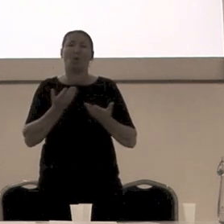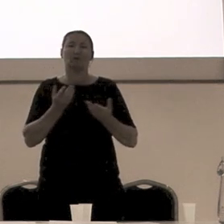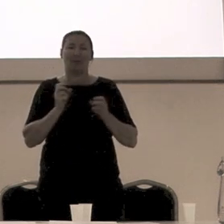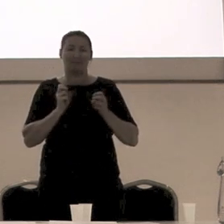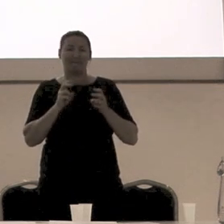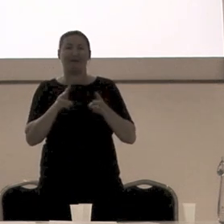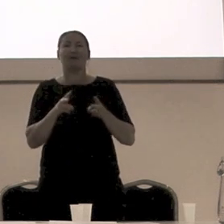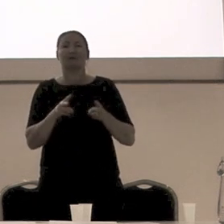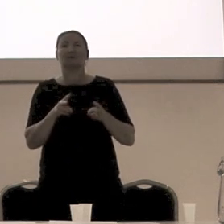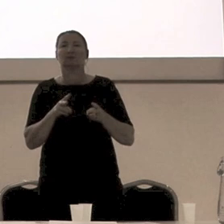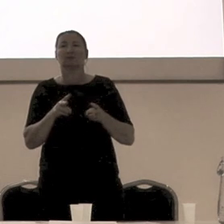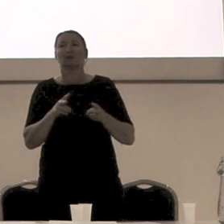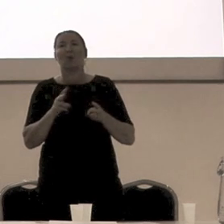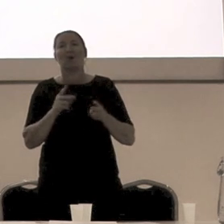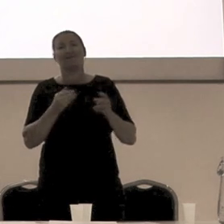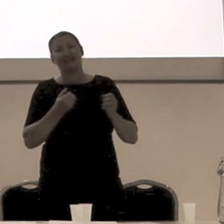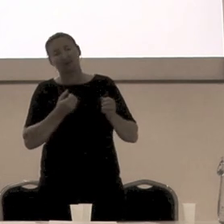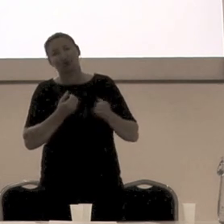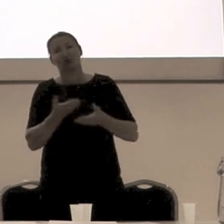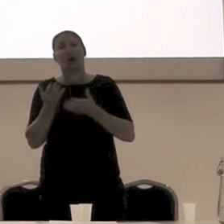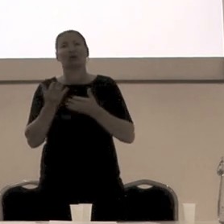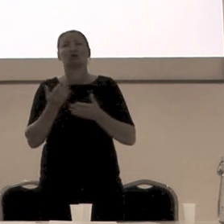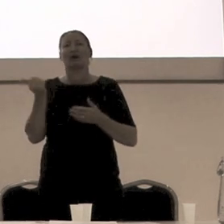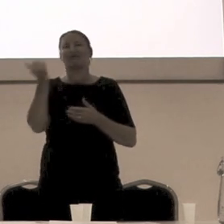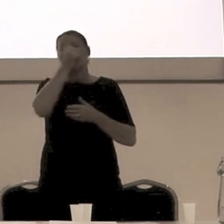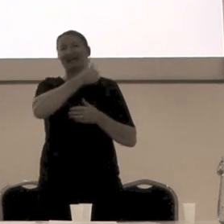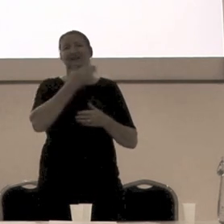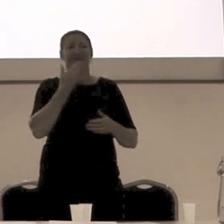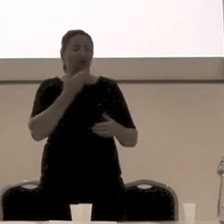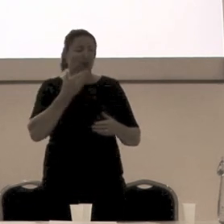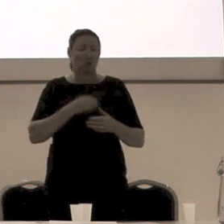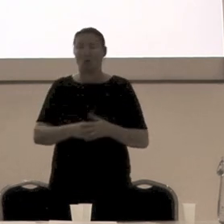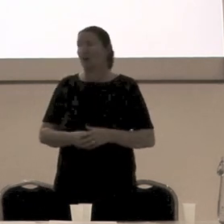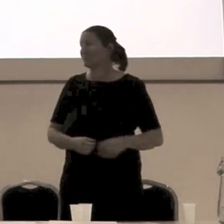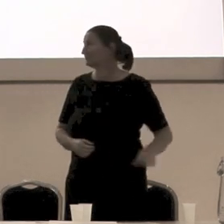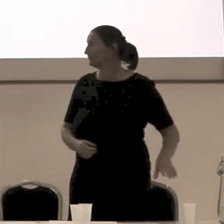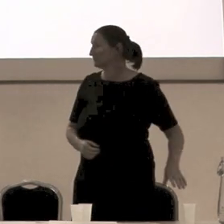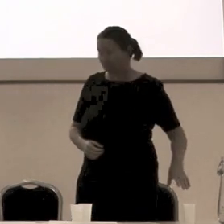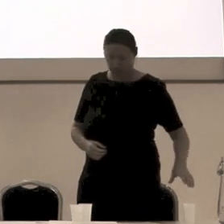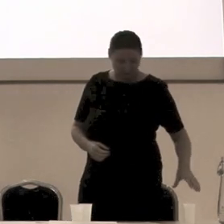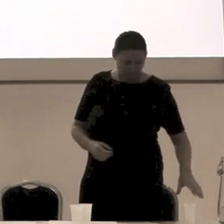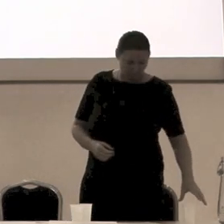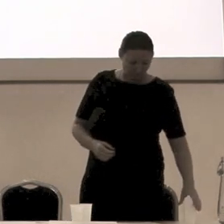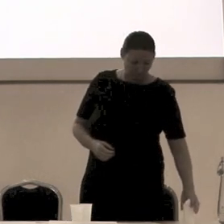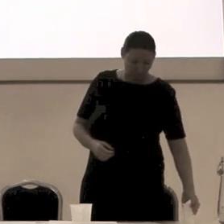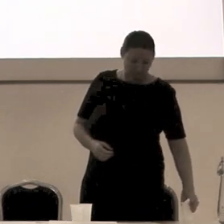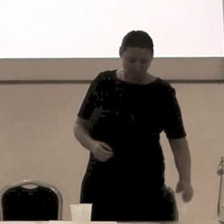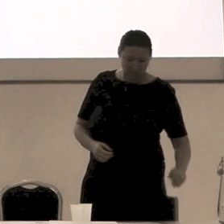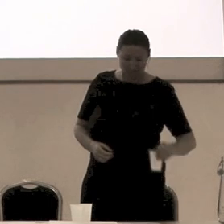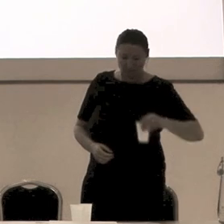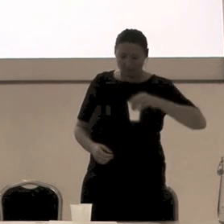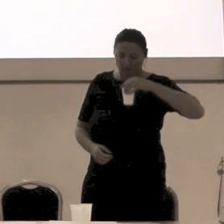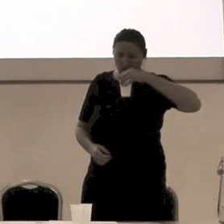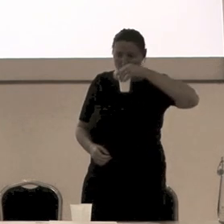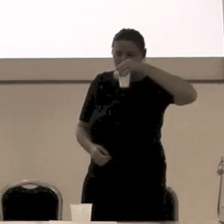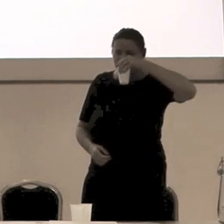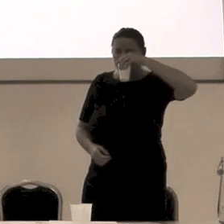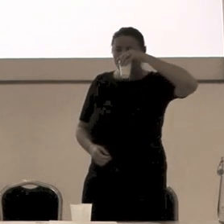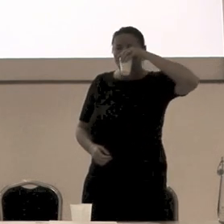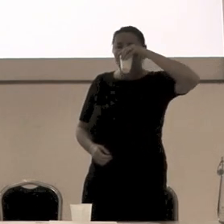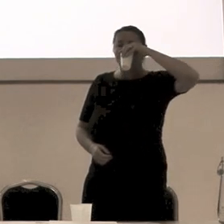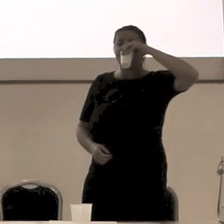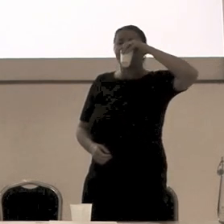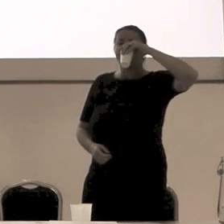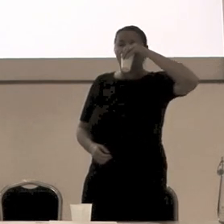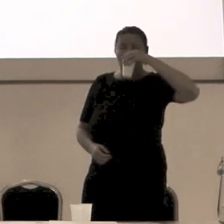of that is the introduction of academy schools. So there is much to be fought for and much to be changed. And of course, the government